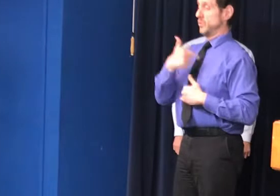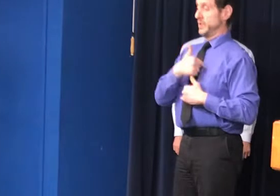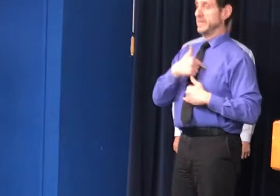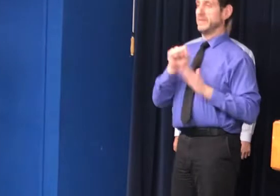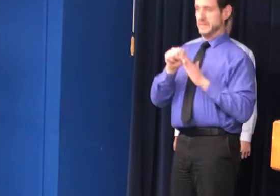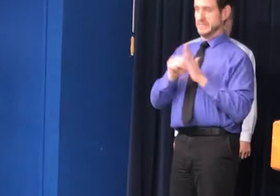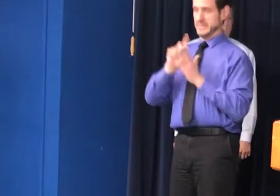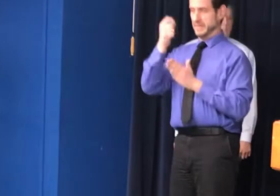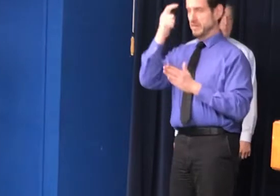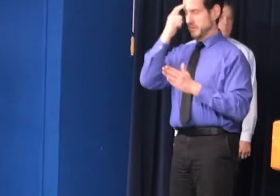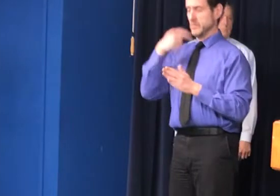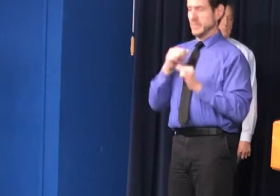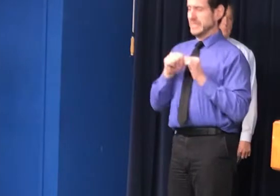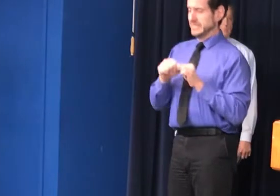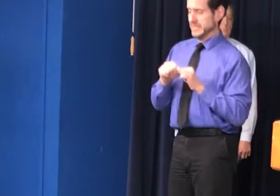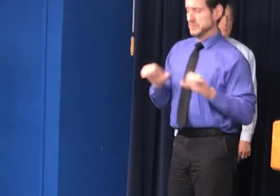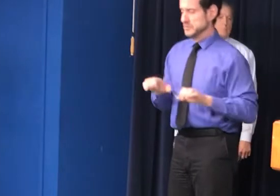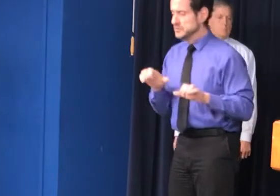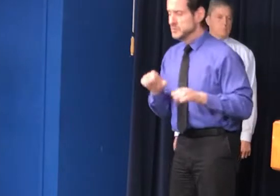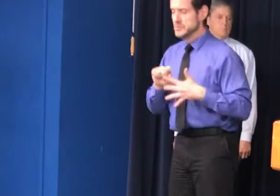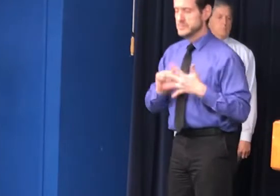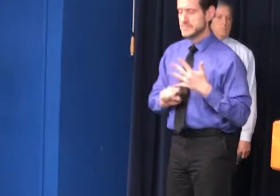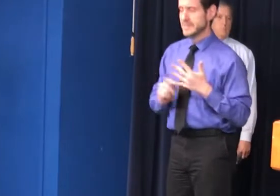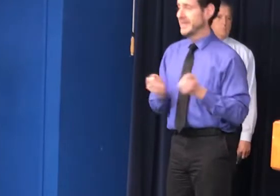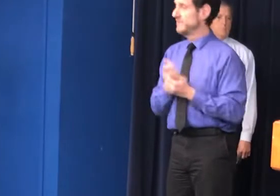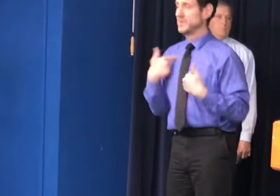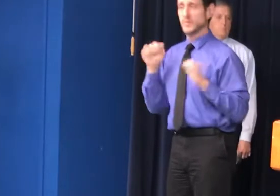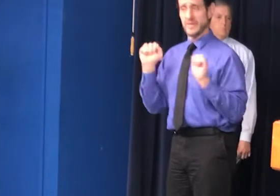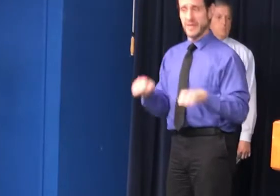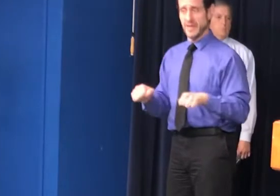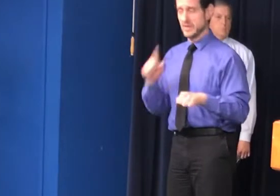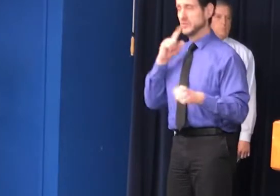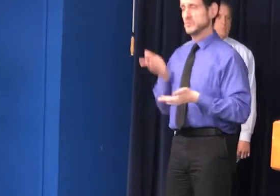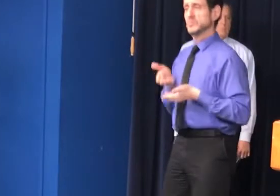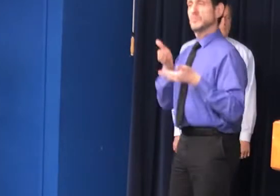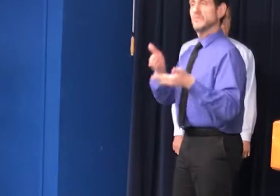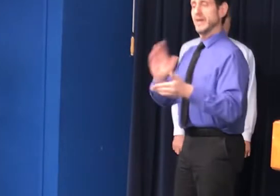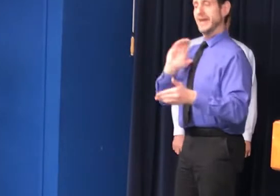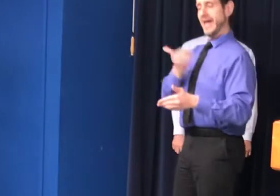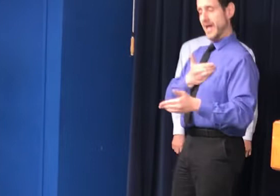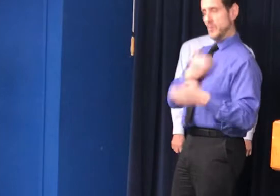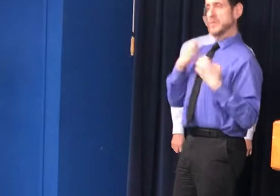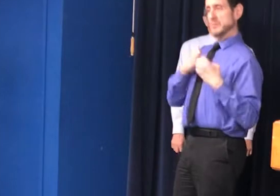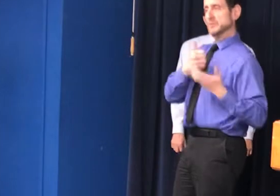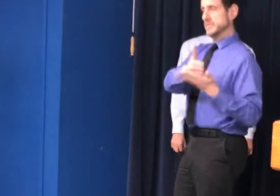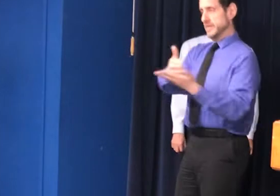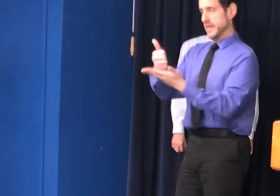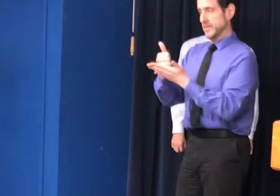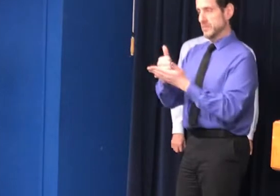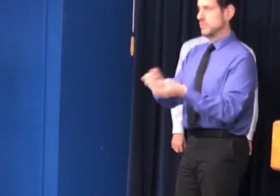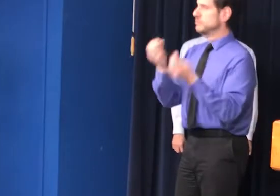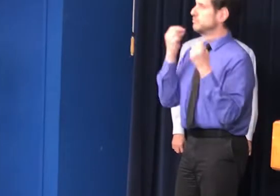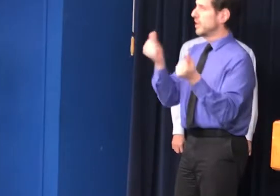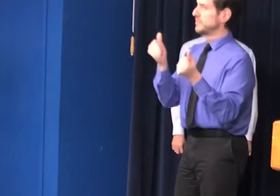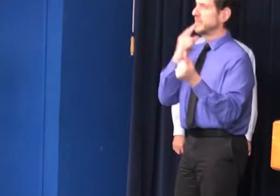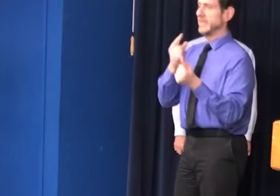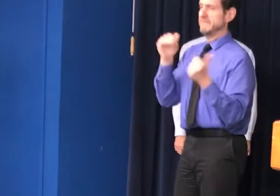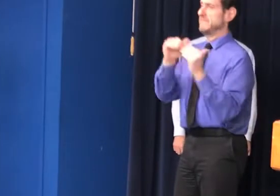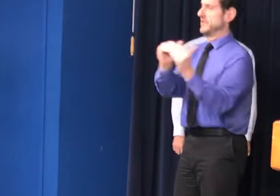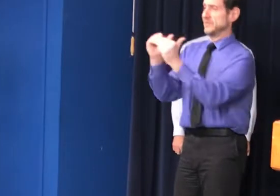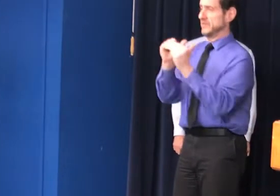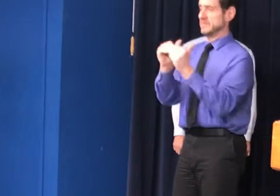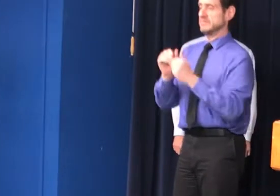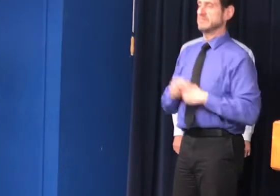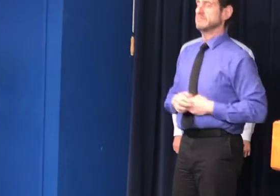are continuing to do everything that we can to deliver our own emergency aid promptly and fairly. Finally,